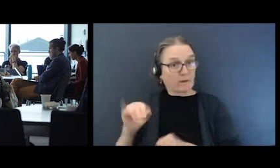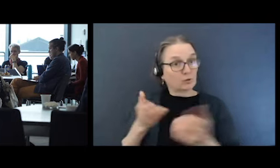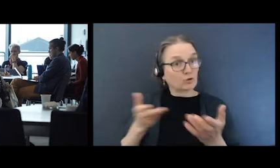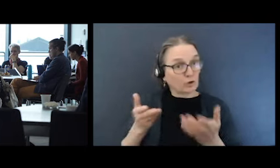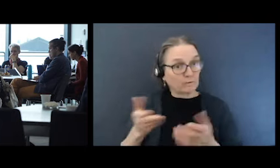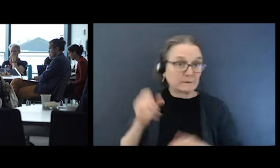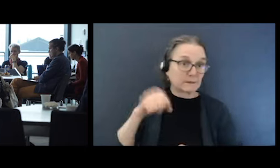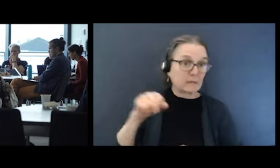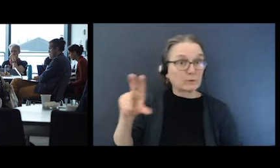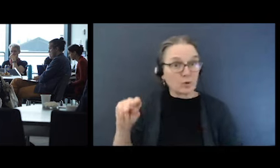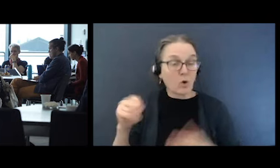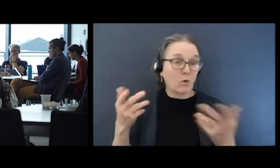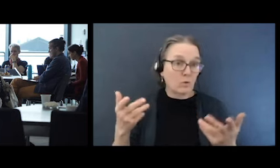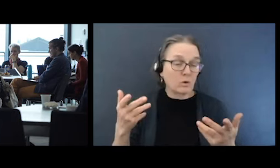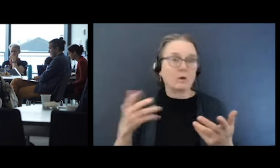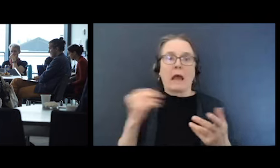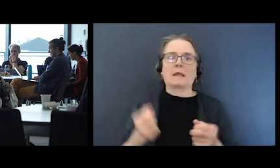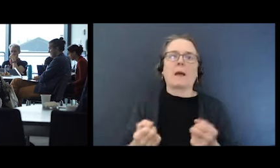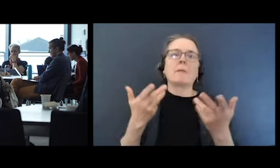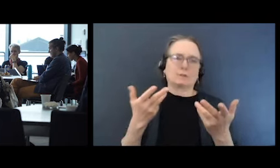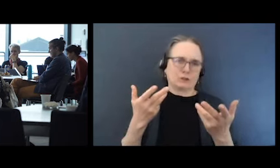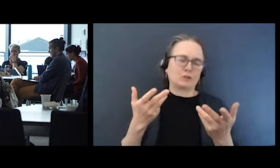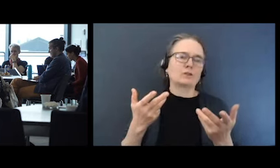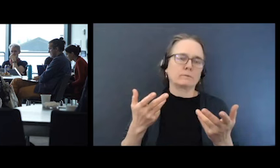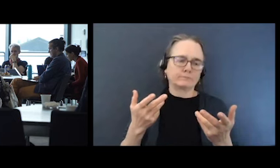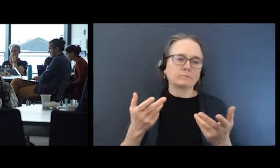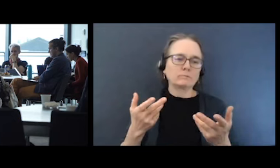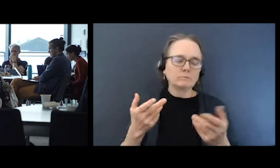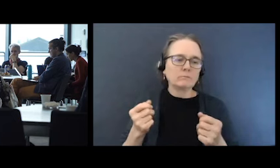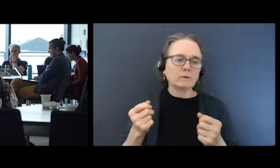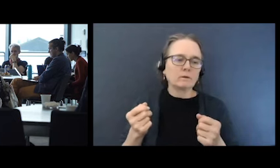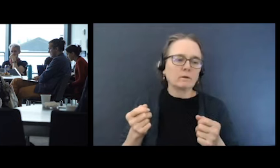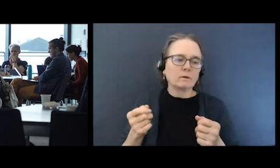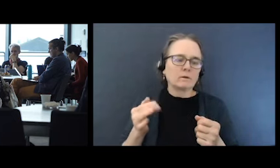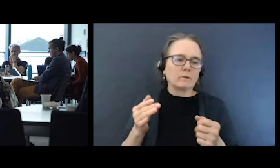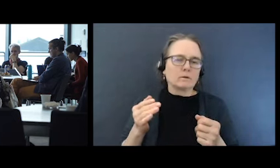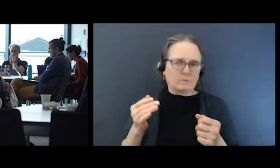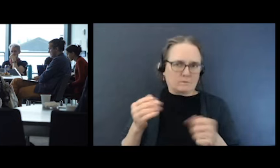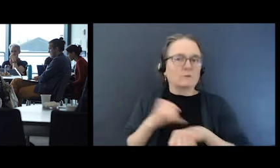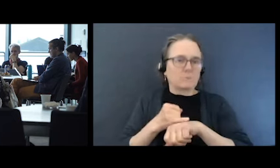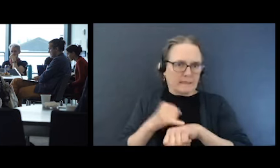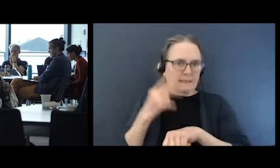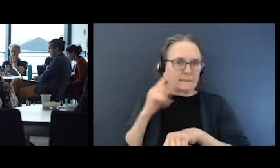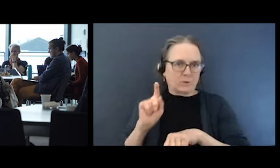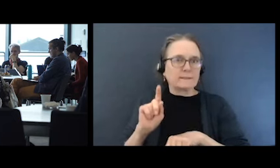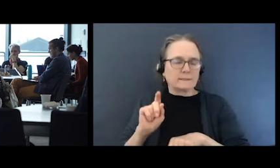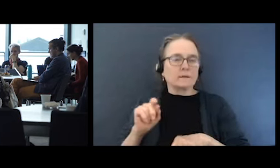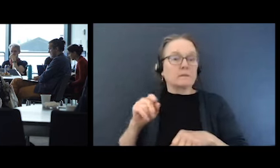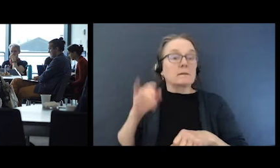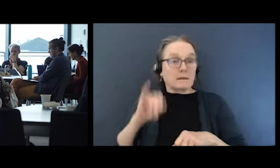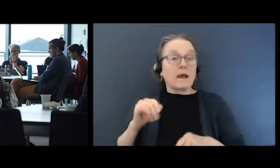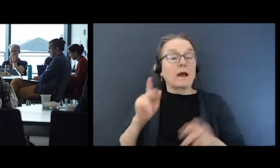to what extent that people self-identify as like, I can take a bus